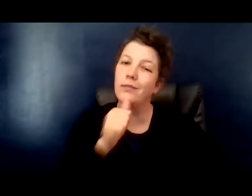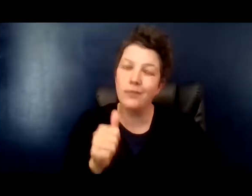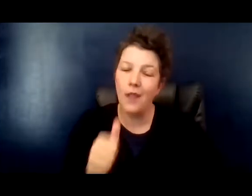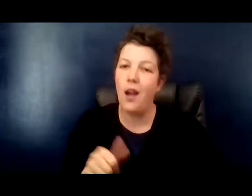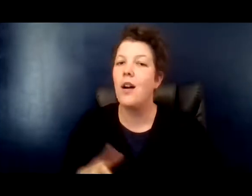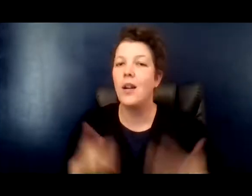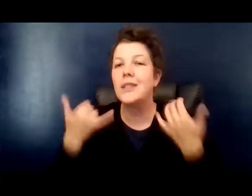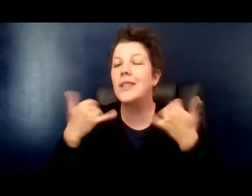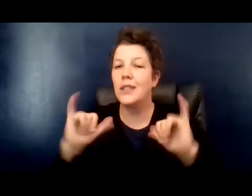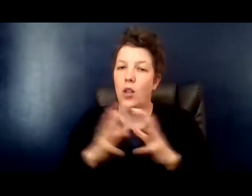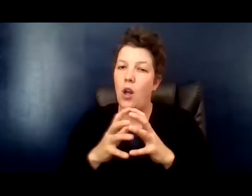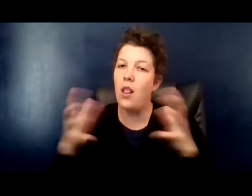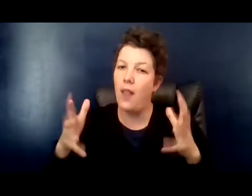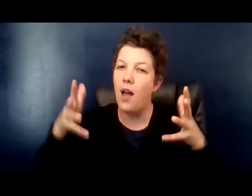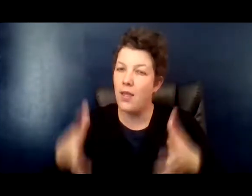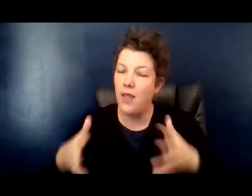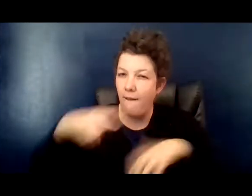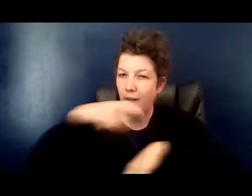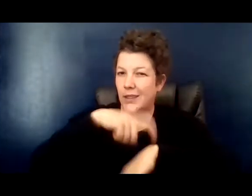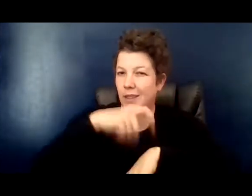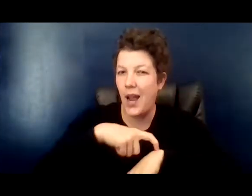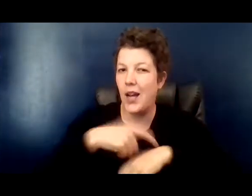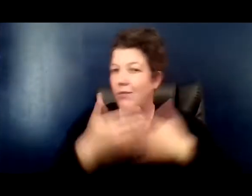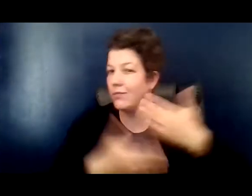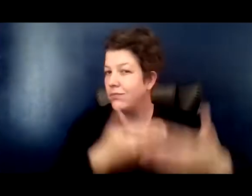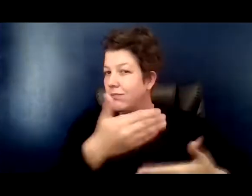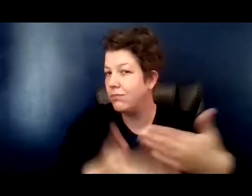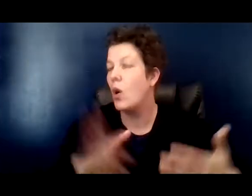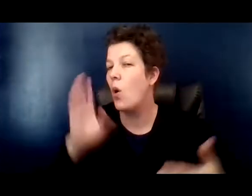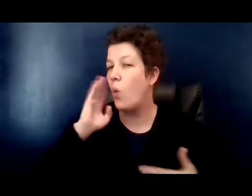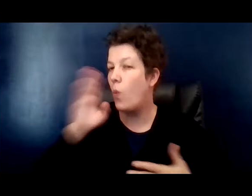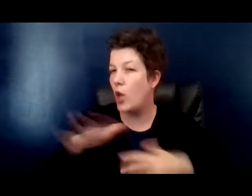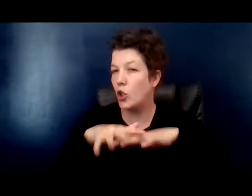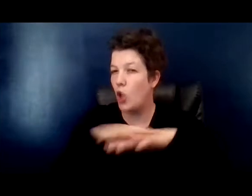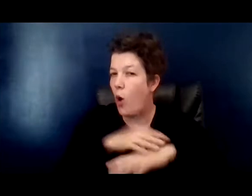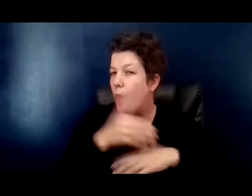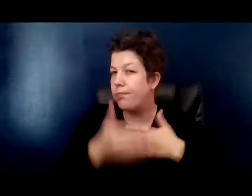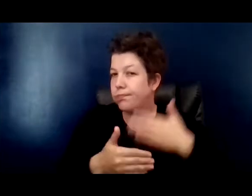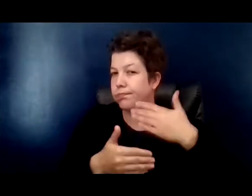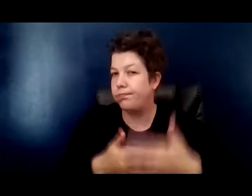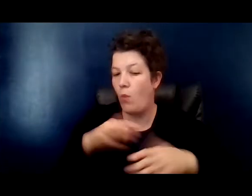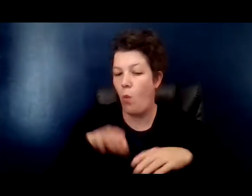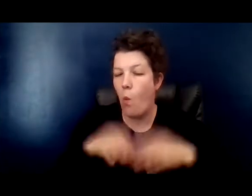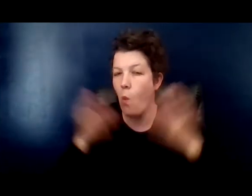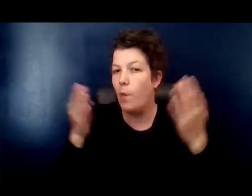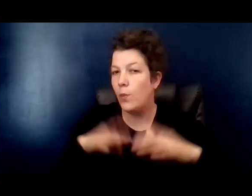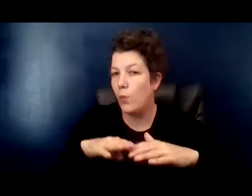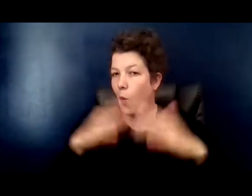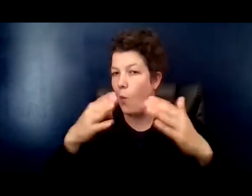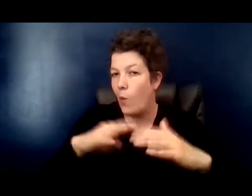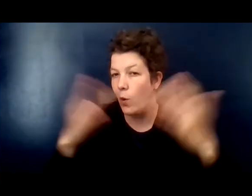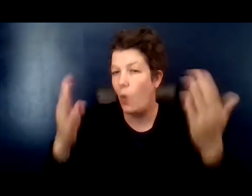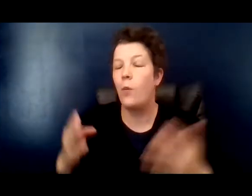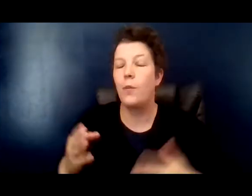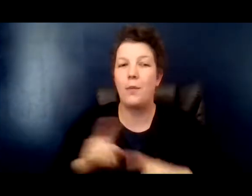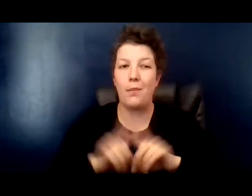from there, but we're just starting to creep into it. We're going to phase into it, and it's really important to a lot of people